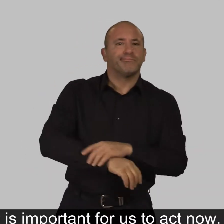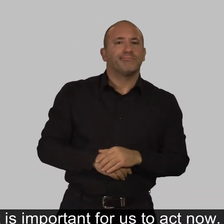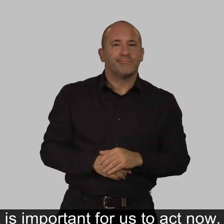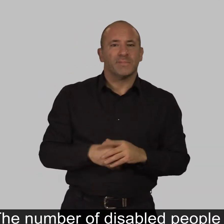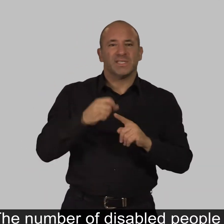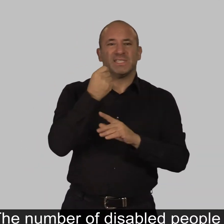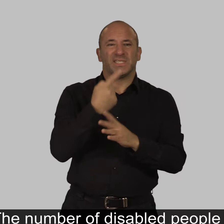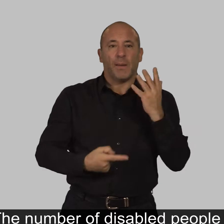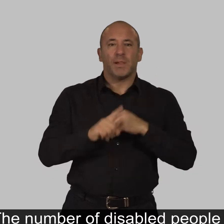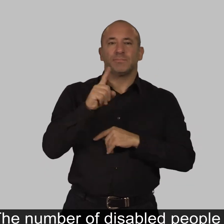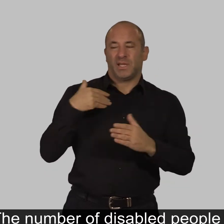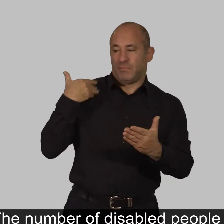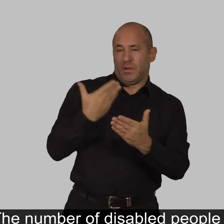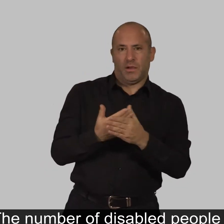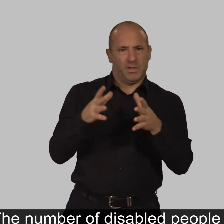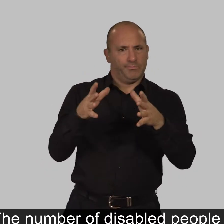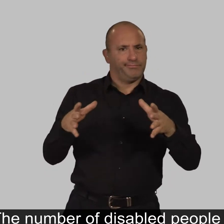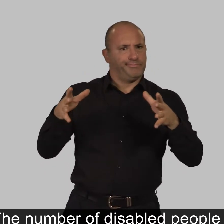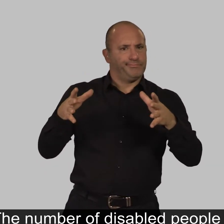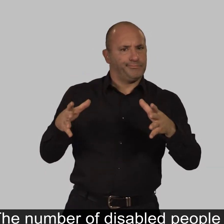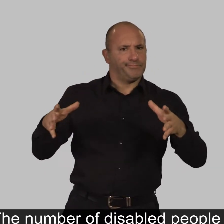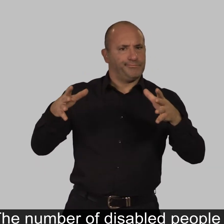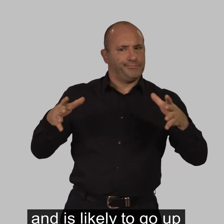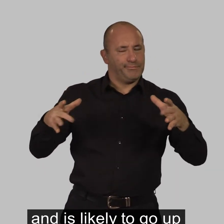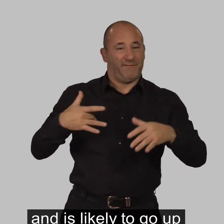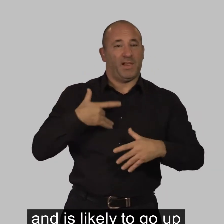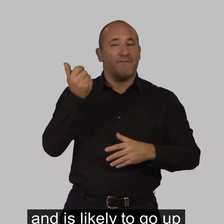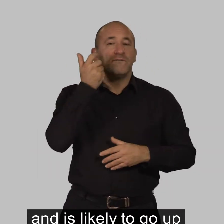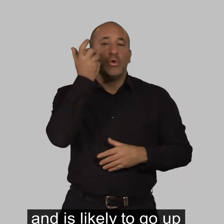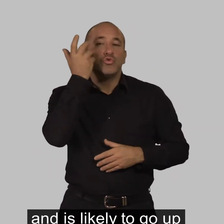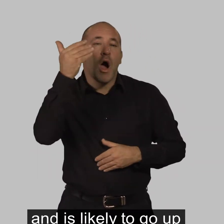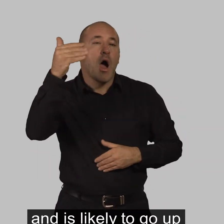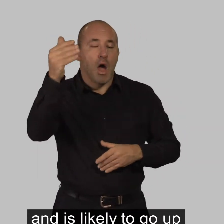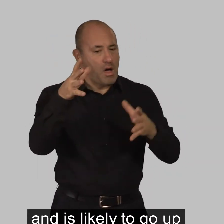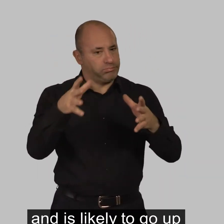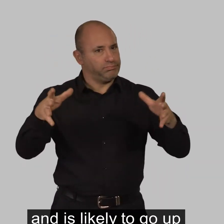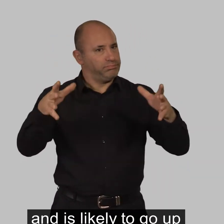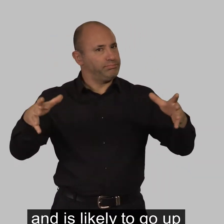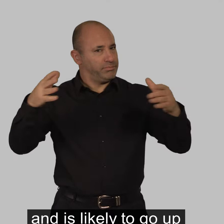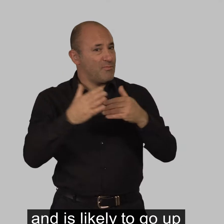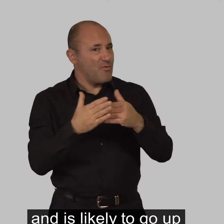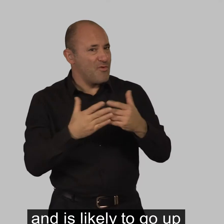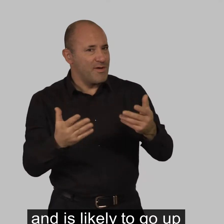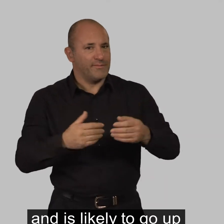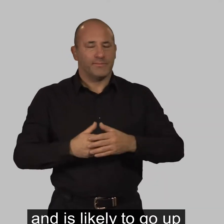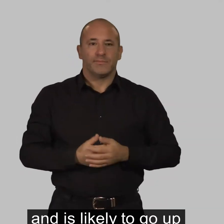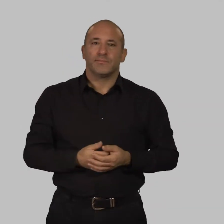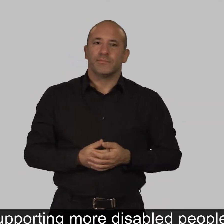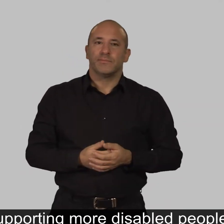The number of disabled people has gone up recently and is likely to go up in the future as well.